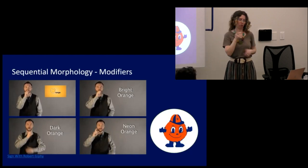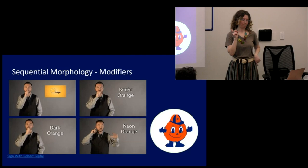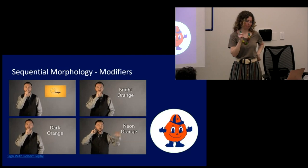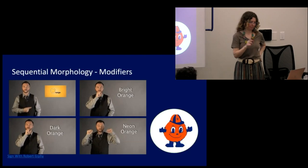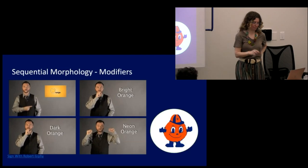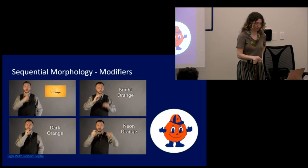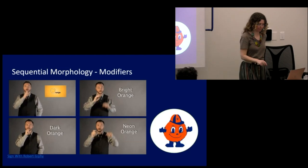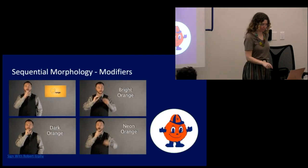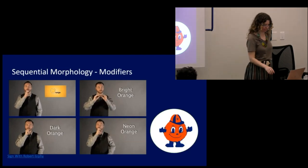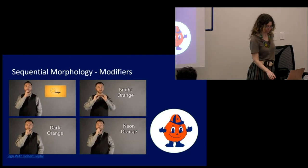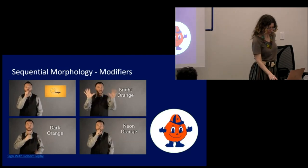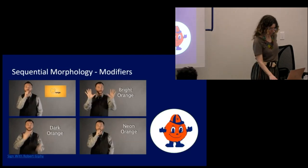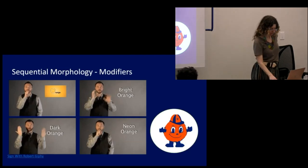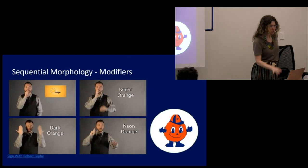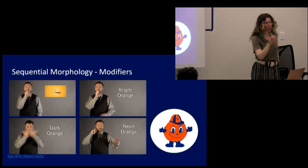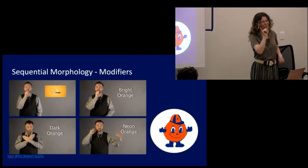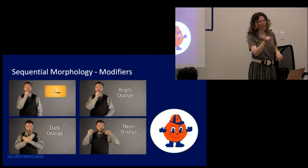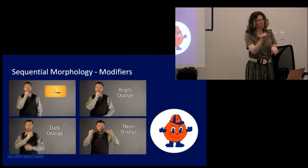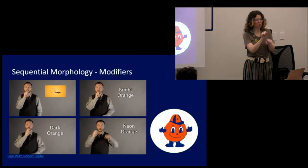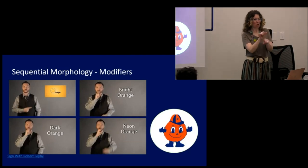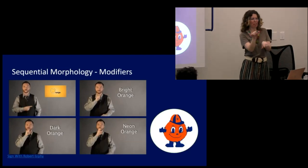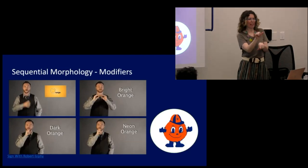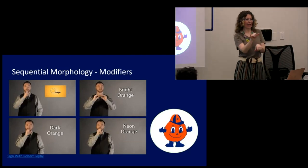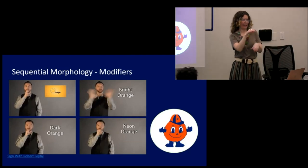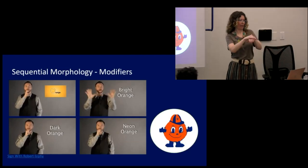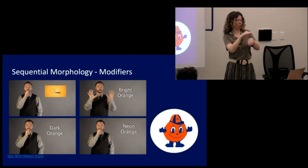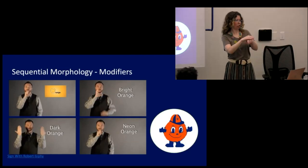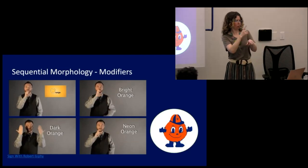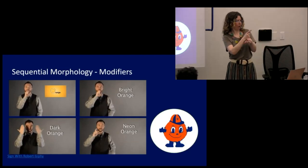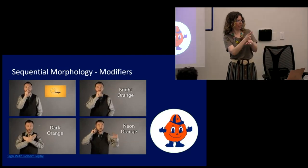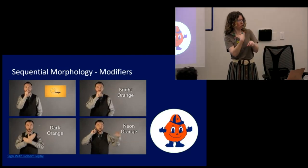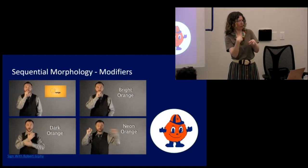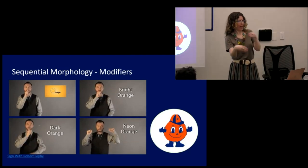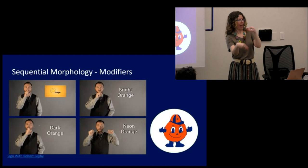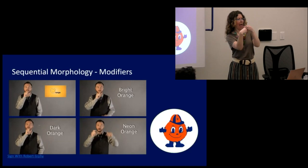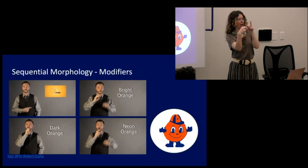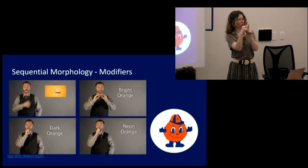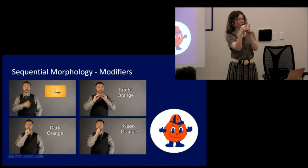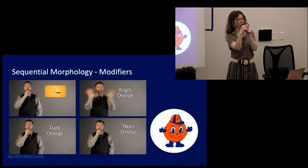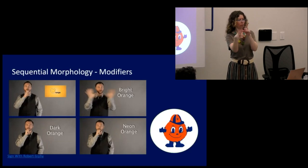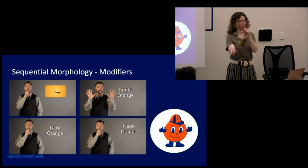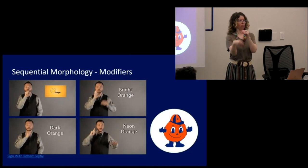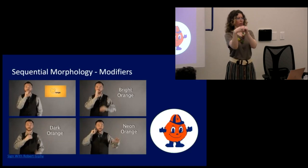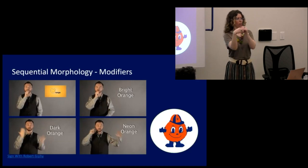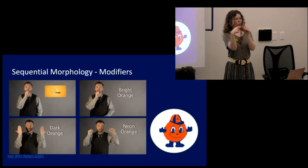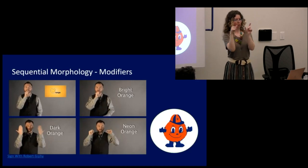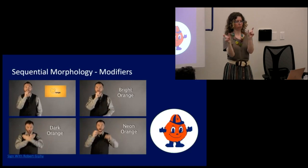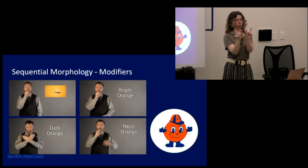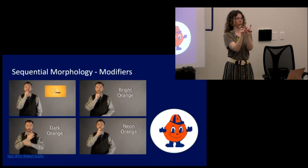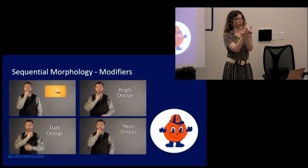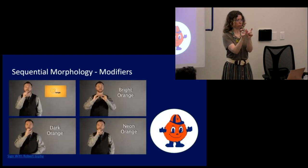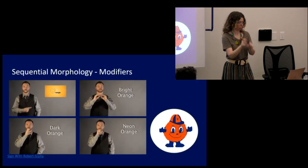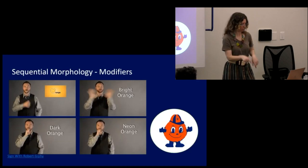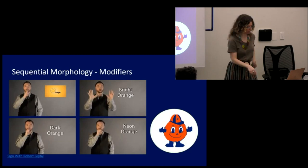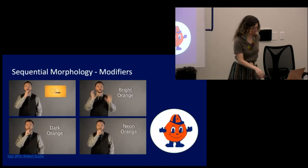It essentially describes whether a color is dark or light or bright. That's typical with English, right? We have words